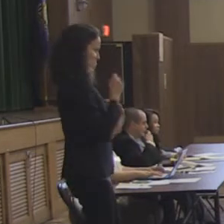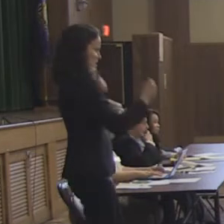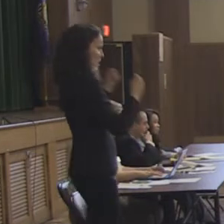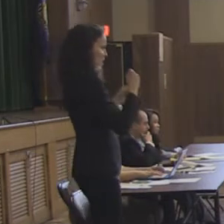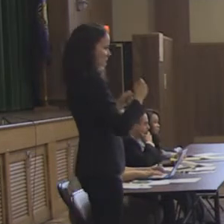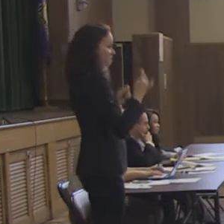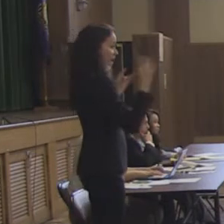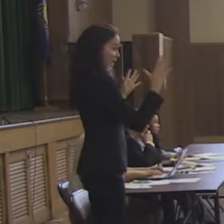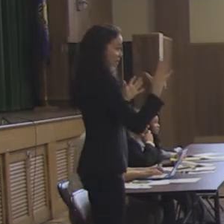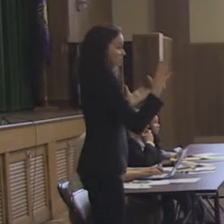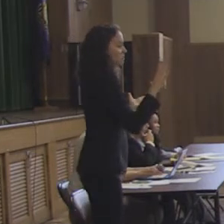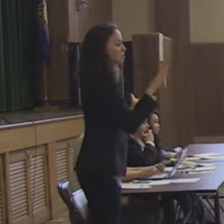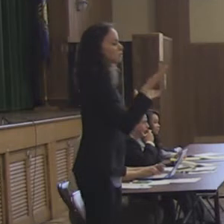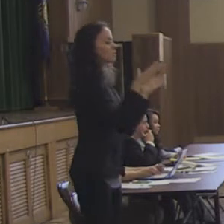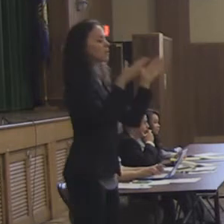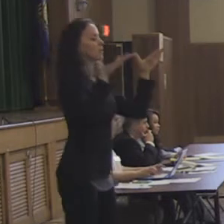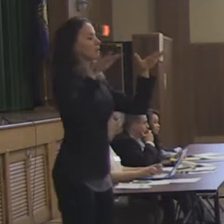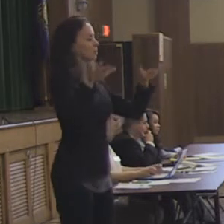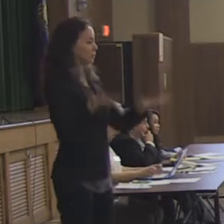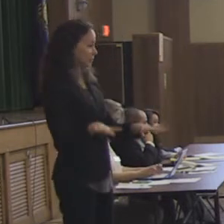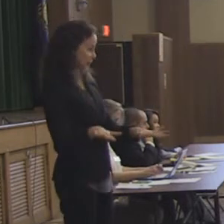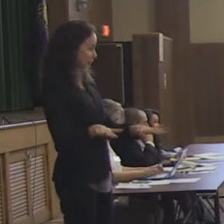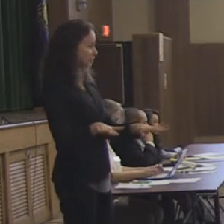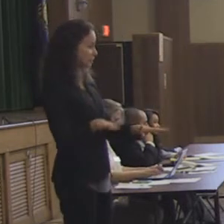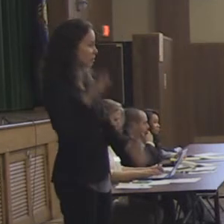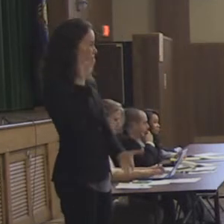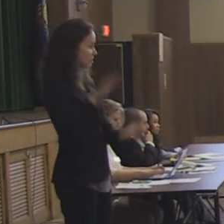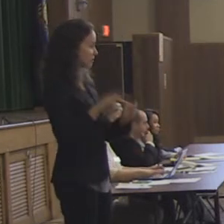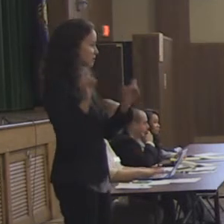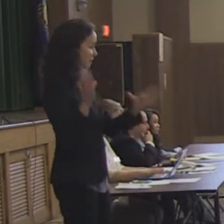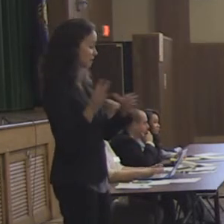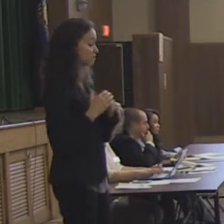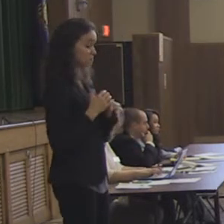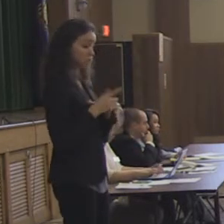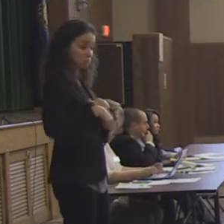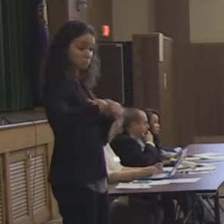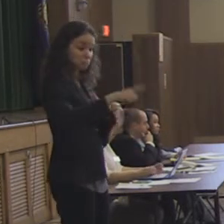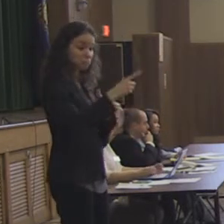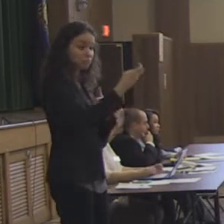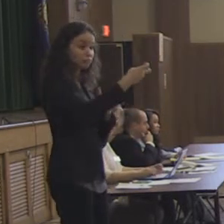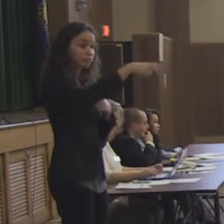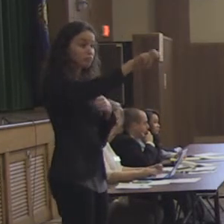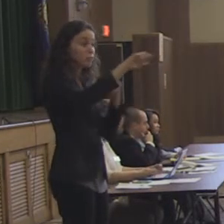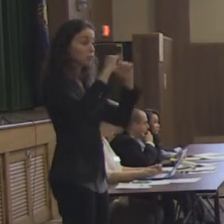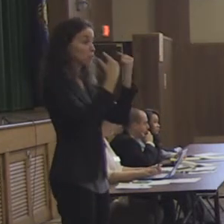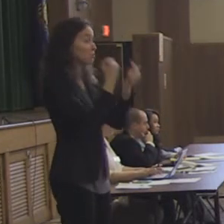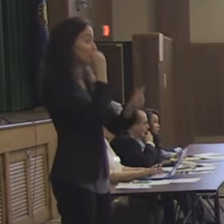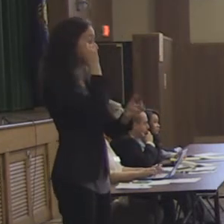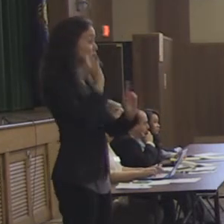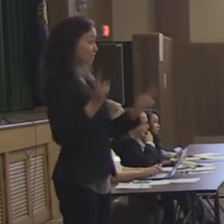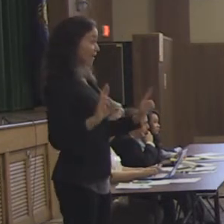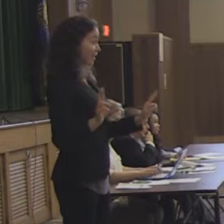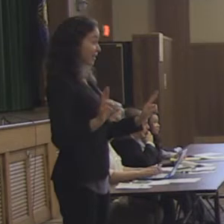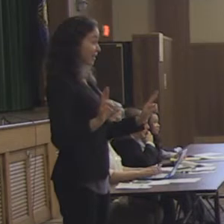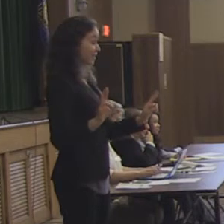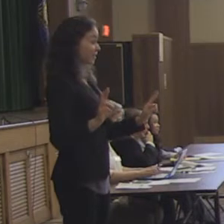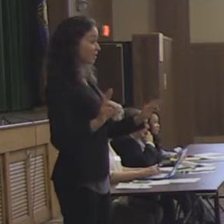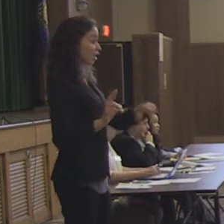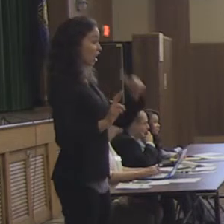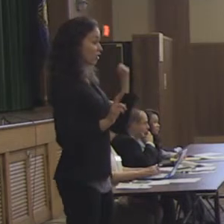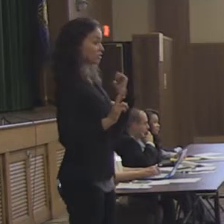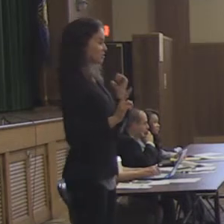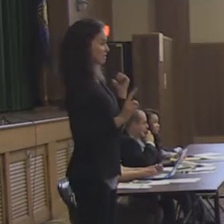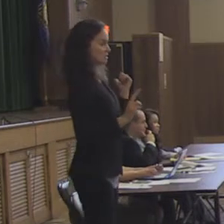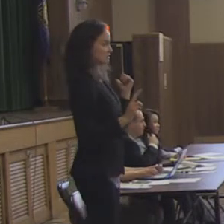being less violent. Some of these clients were ready to be transitioned to a group home upon discharge, others less so.